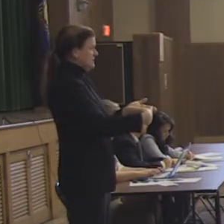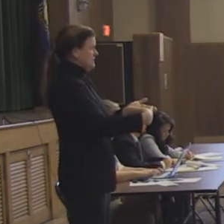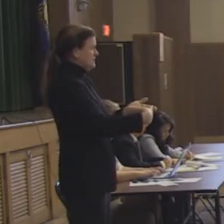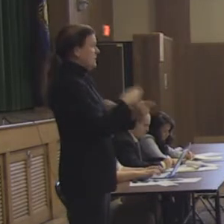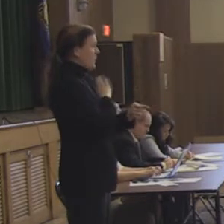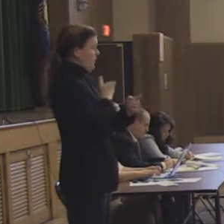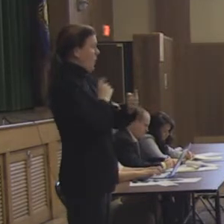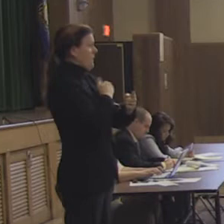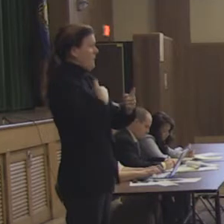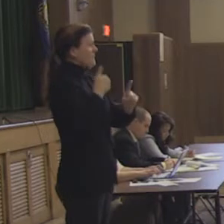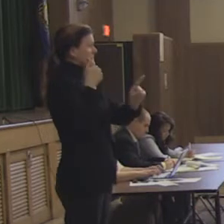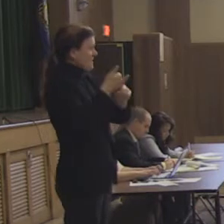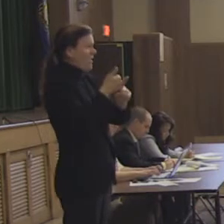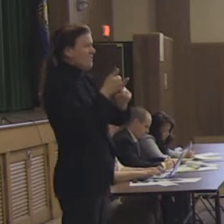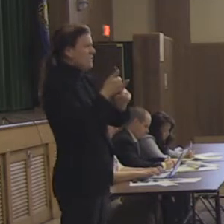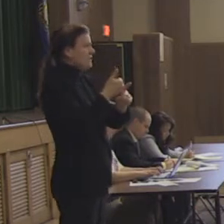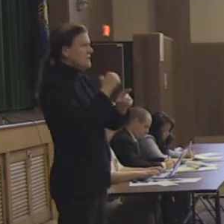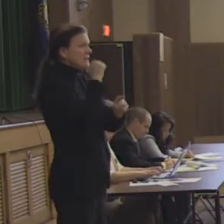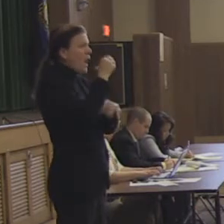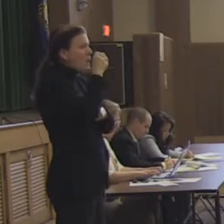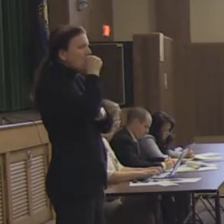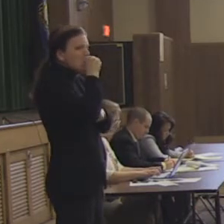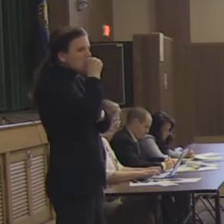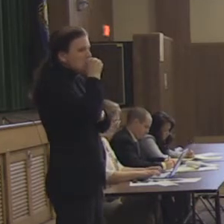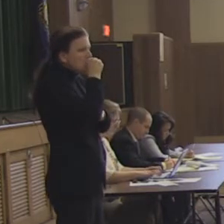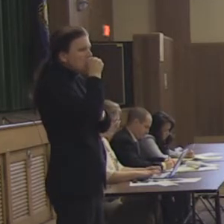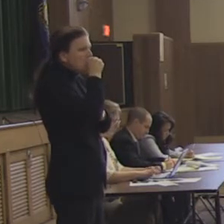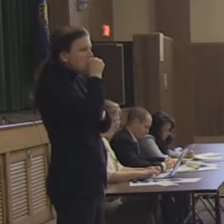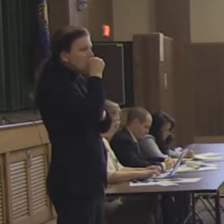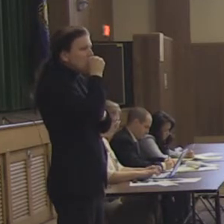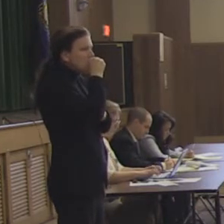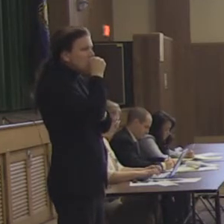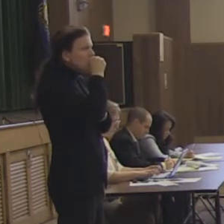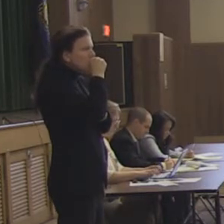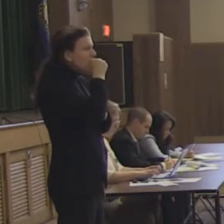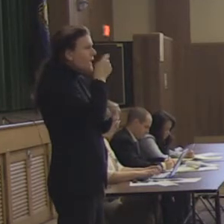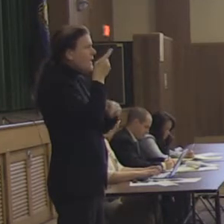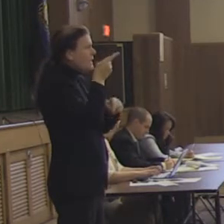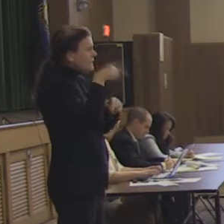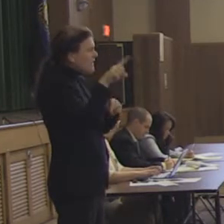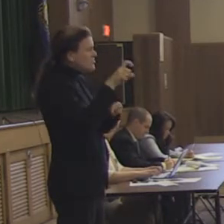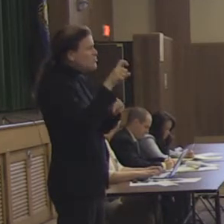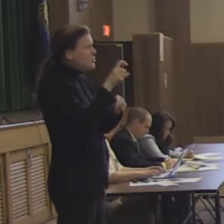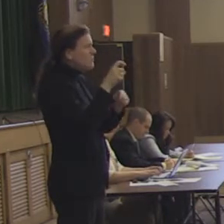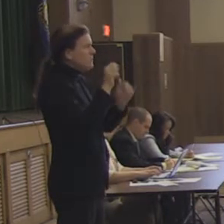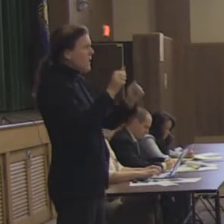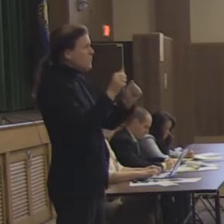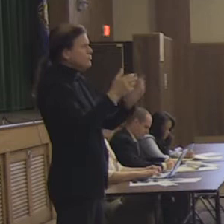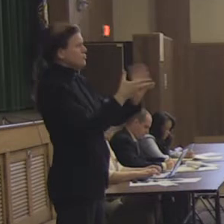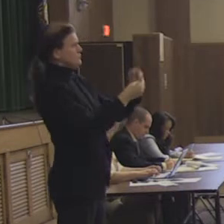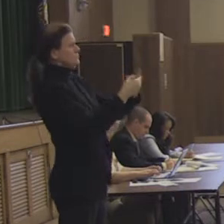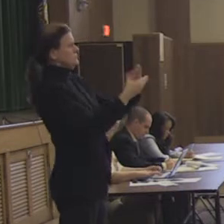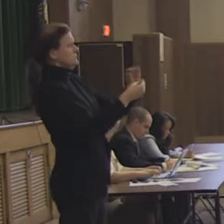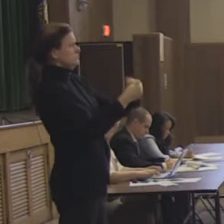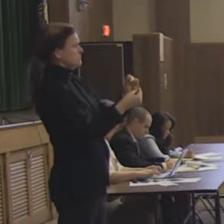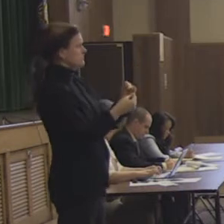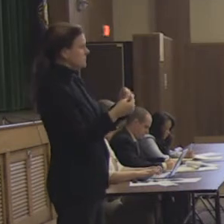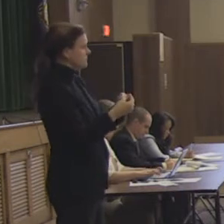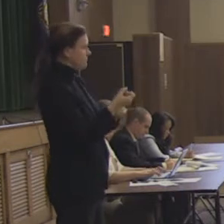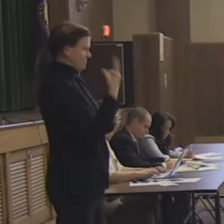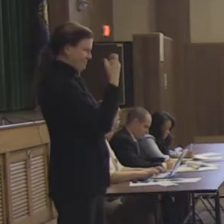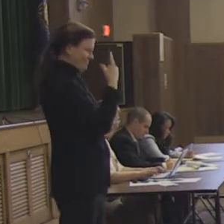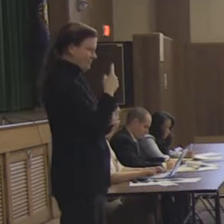of the board is really not as respected as it should be. For example, the board put forth